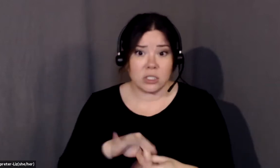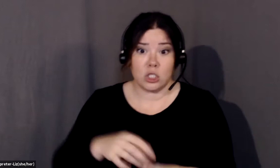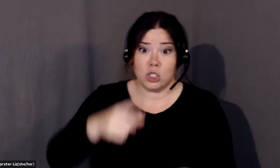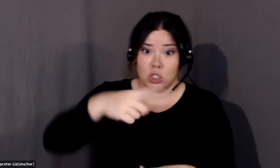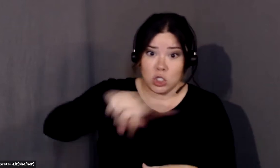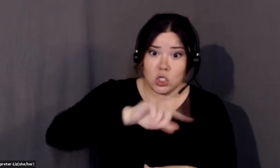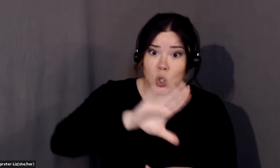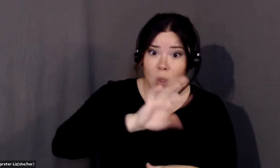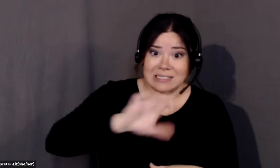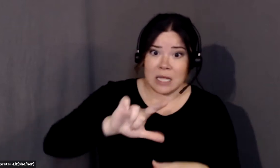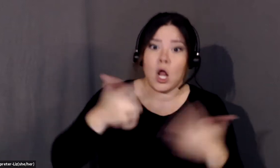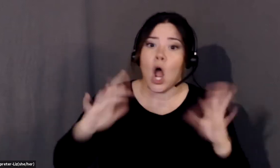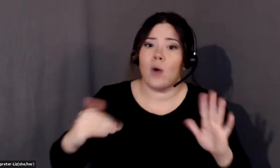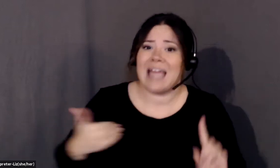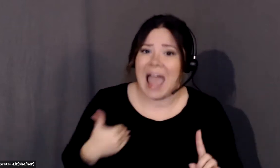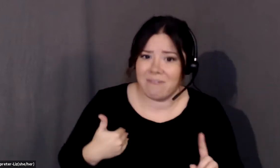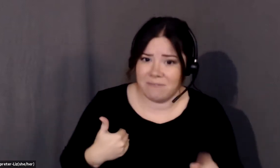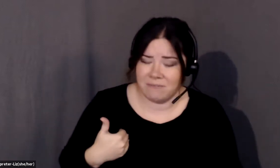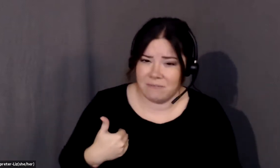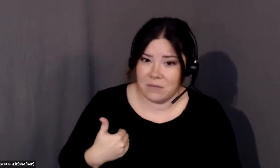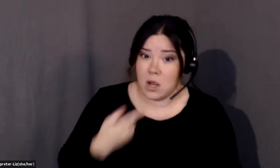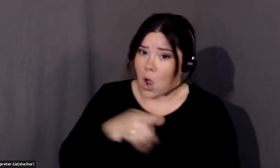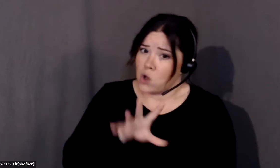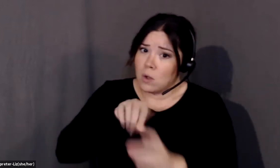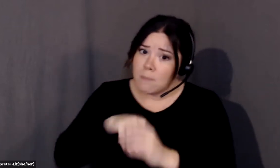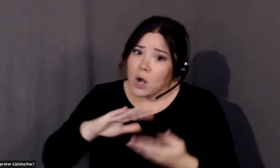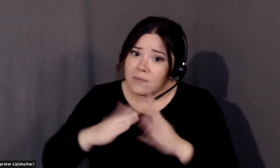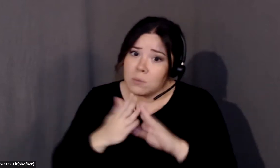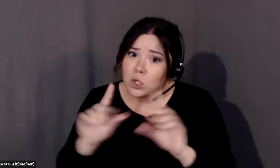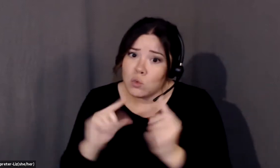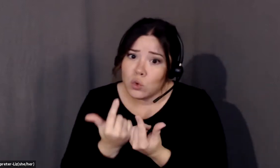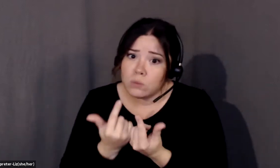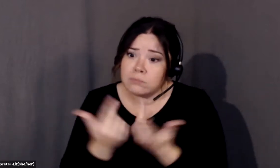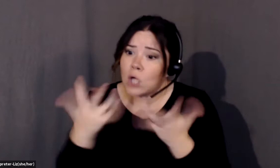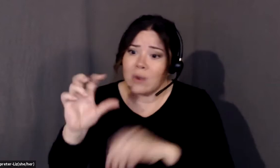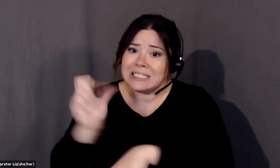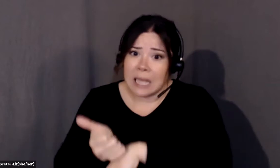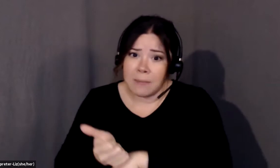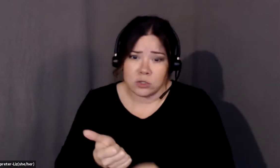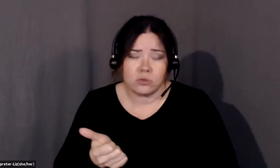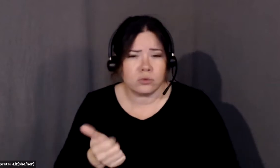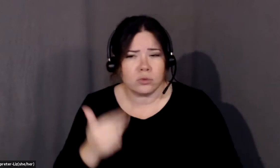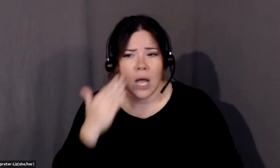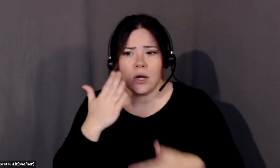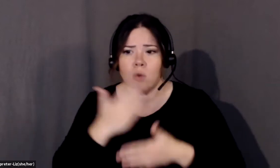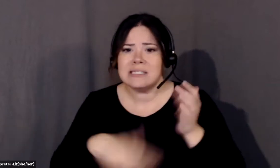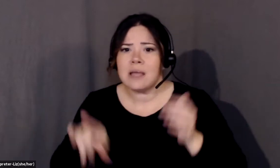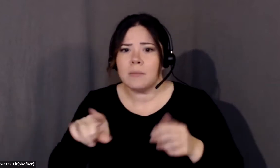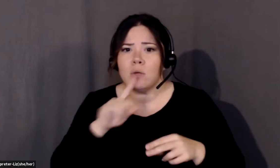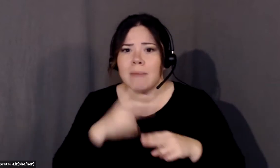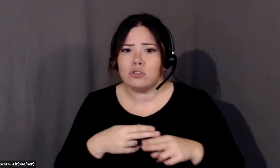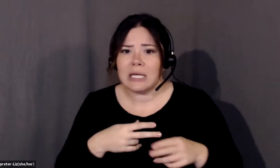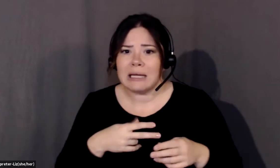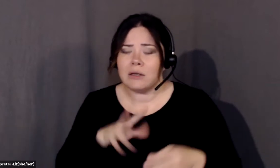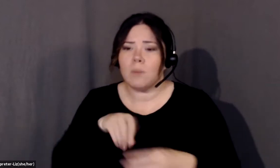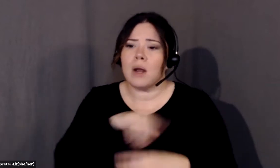CIL already have. Are you a part of community groups that are already established? I heard some of you mentioning sitting on